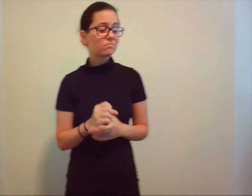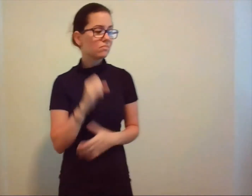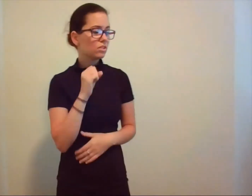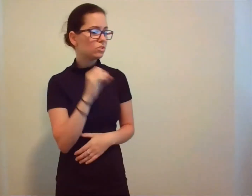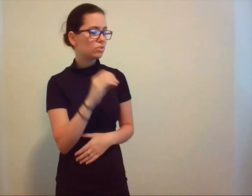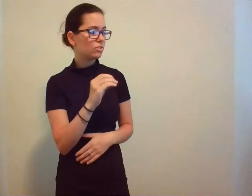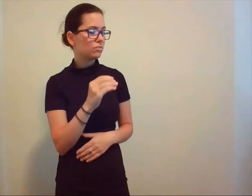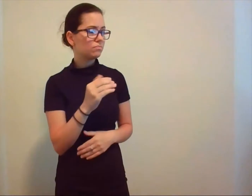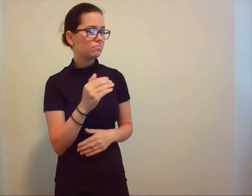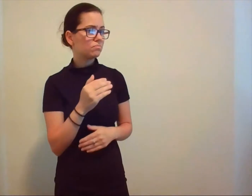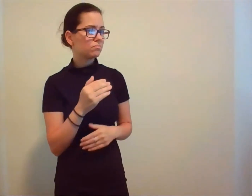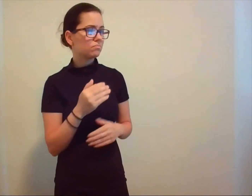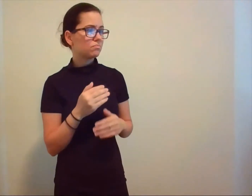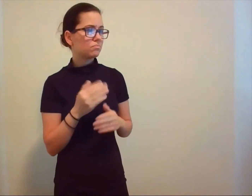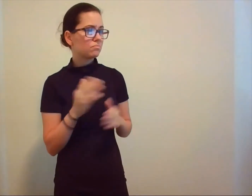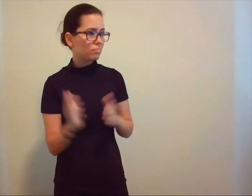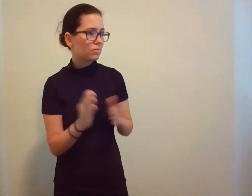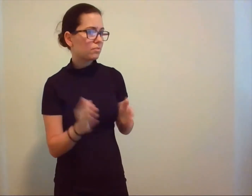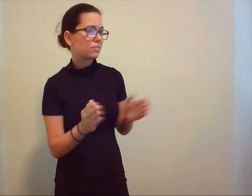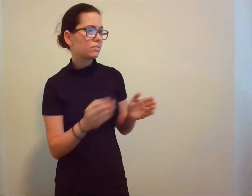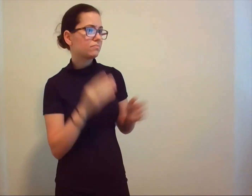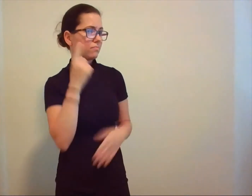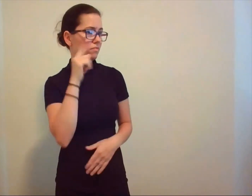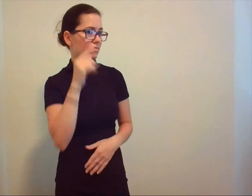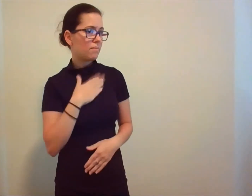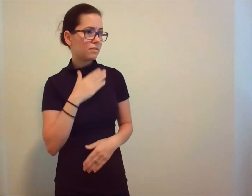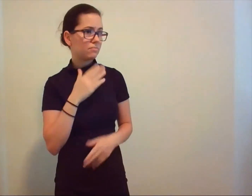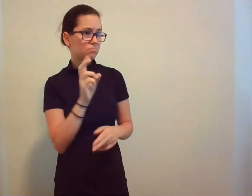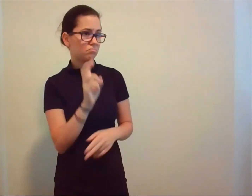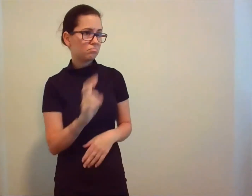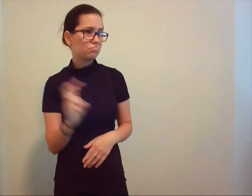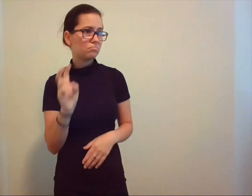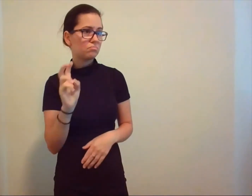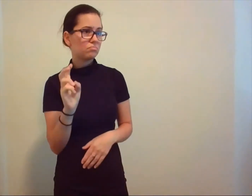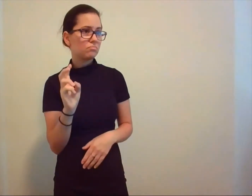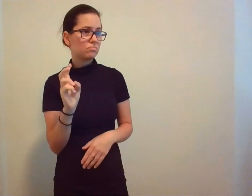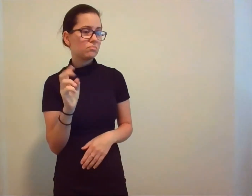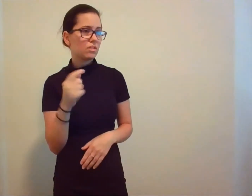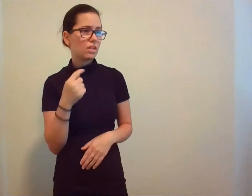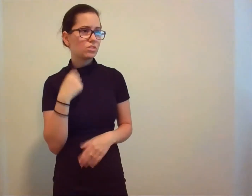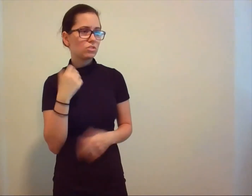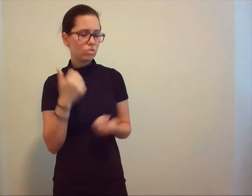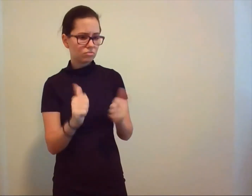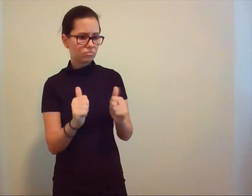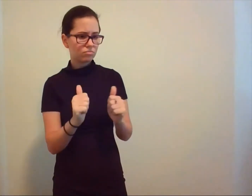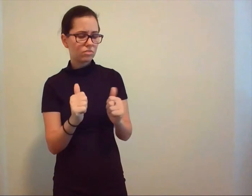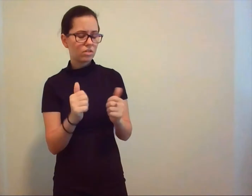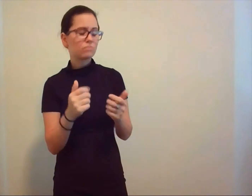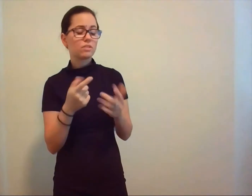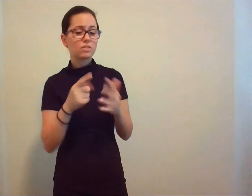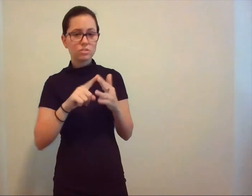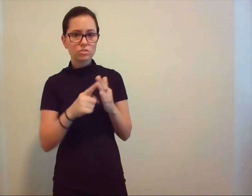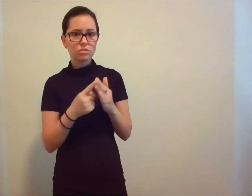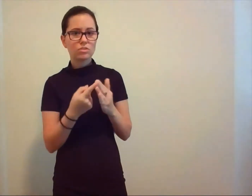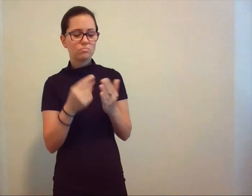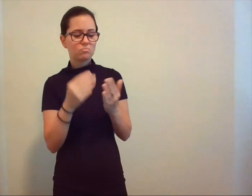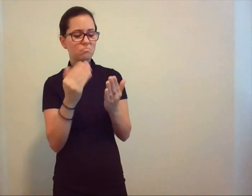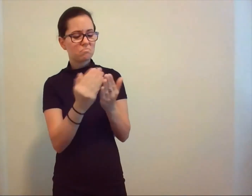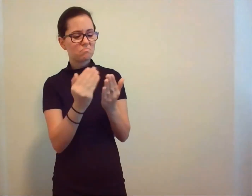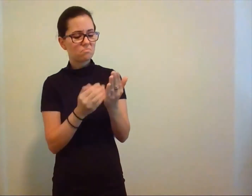like weeks ahead of time. I was making a list. I was like, man, it's going to be cold. It's not going to be, like, by my definition, like